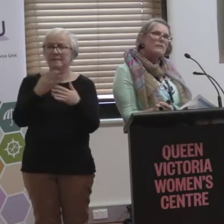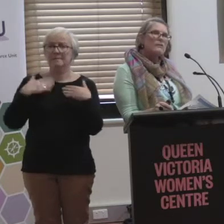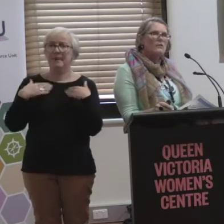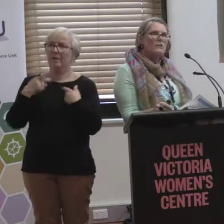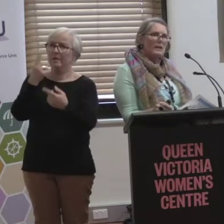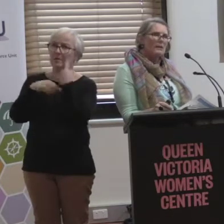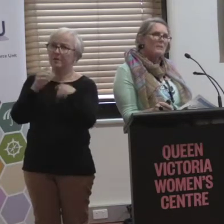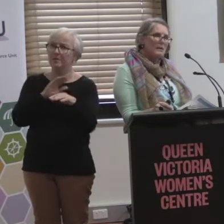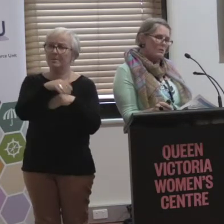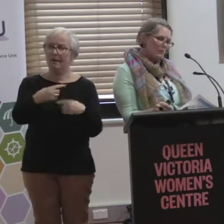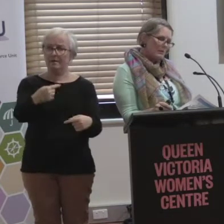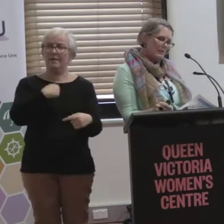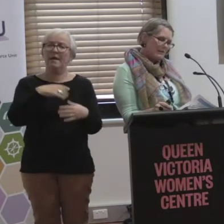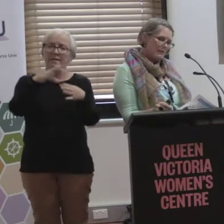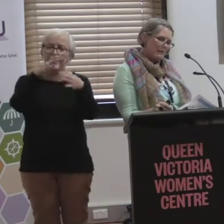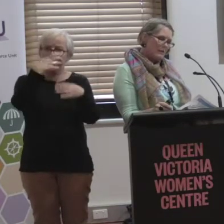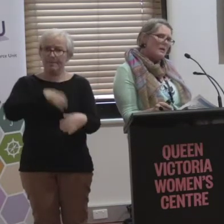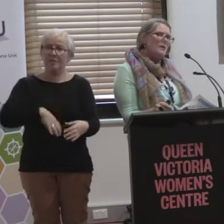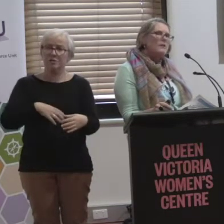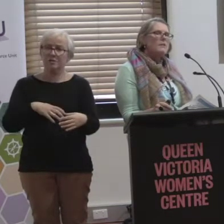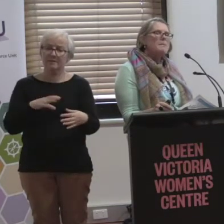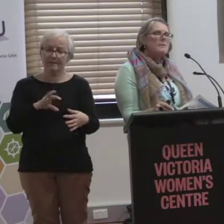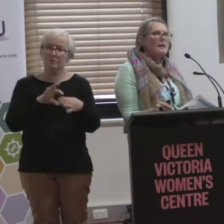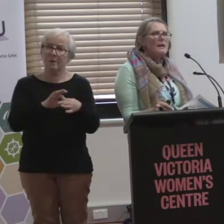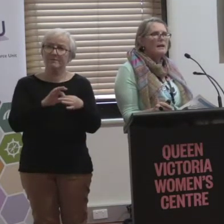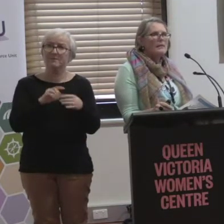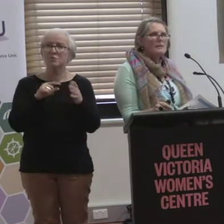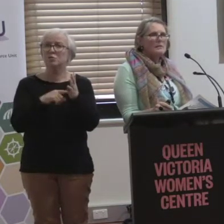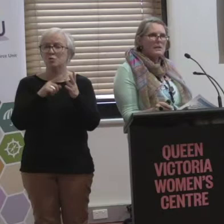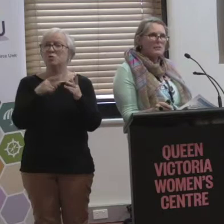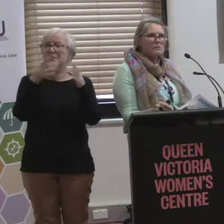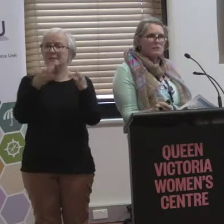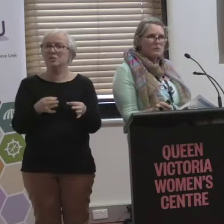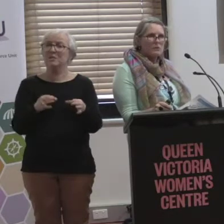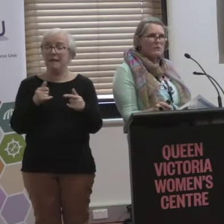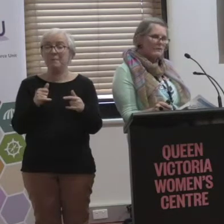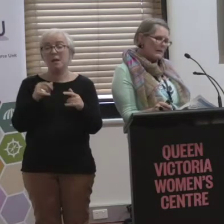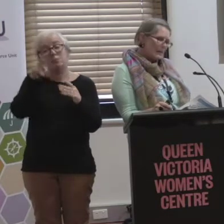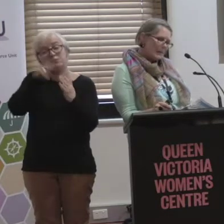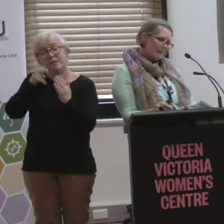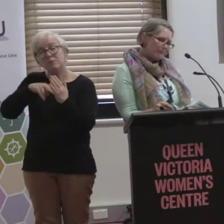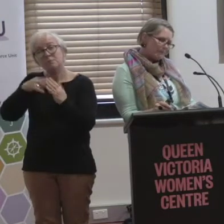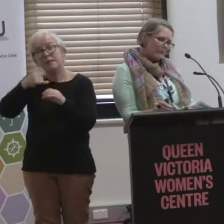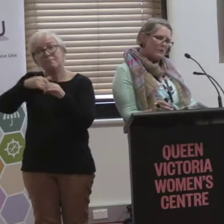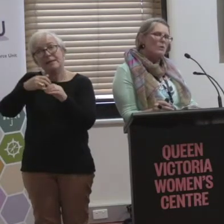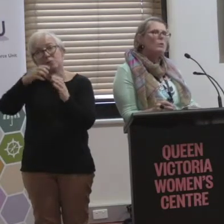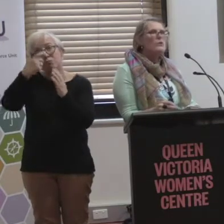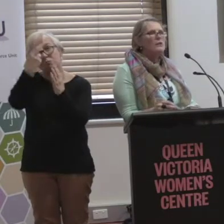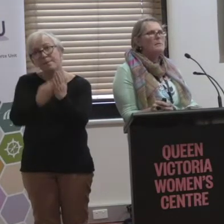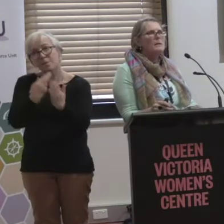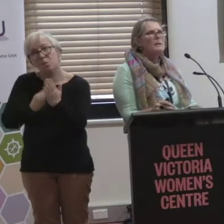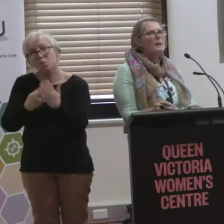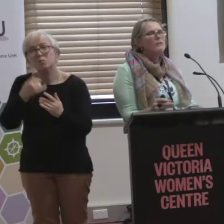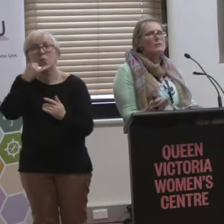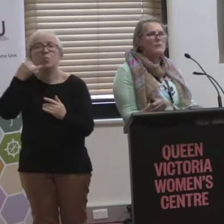is relevant to the current medical treatment decision. So they may be able to access the medical records. They could call